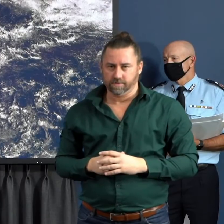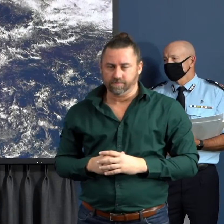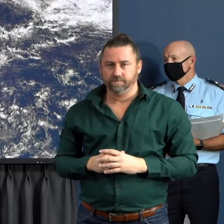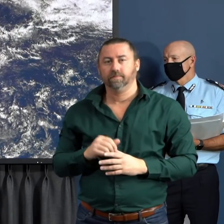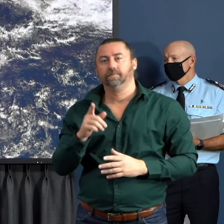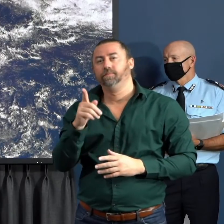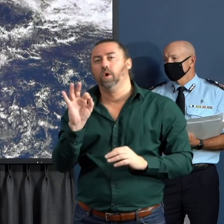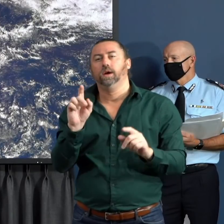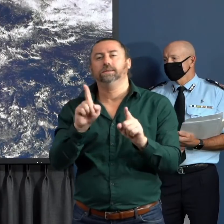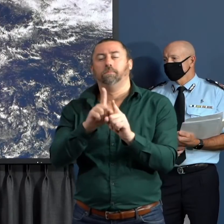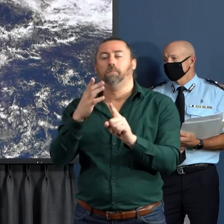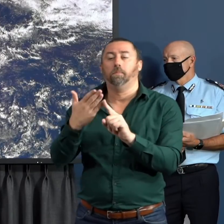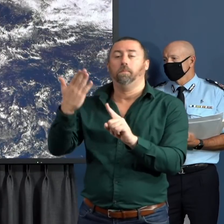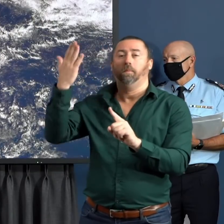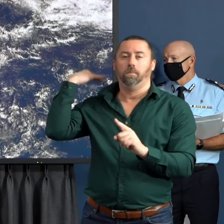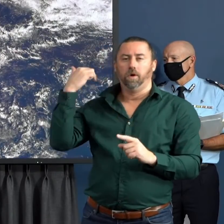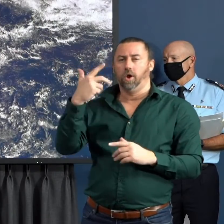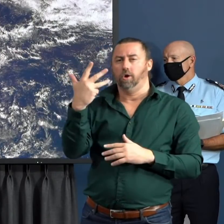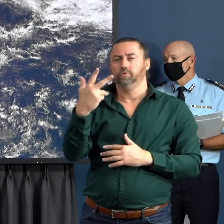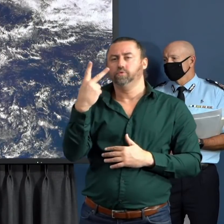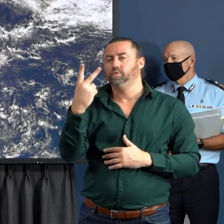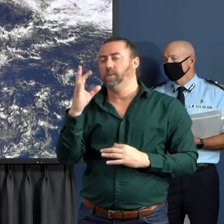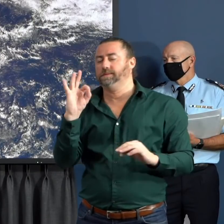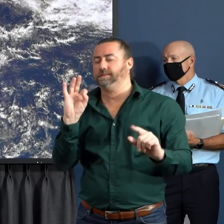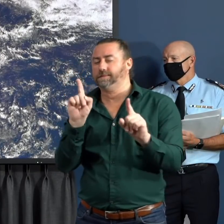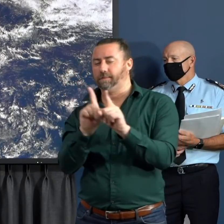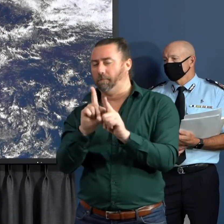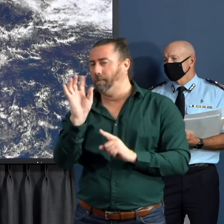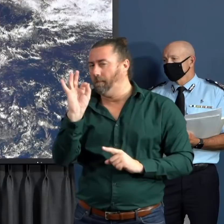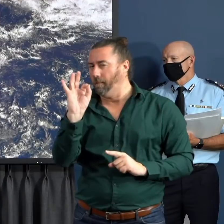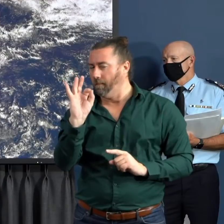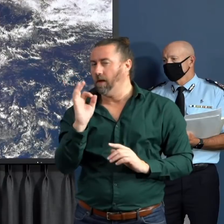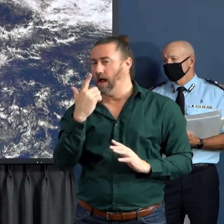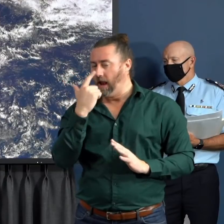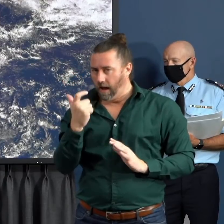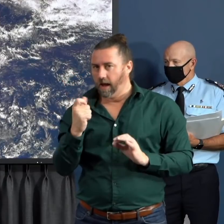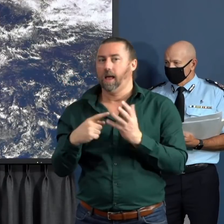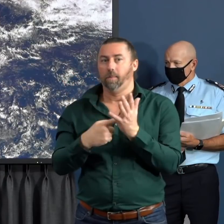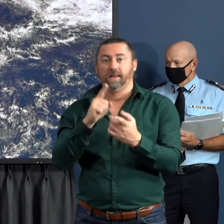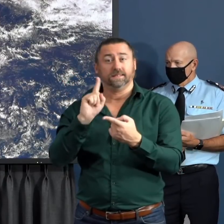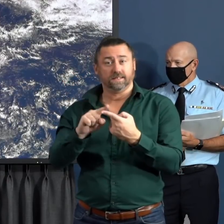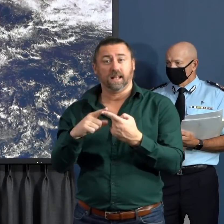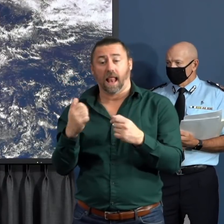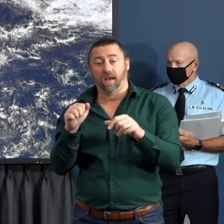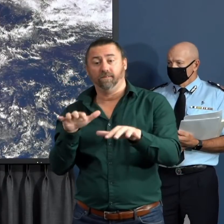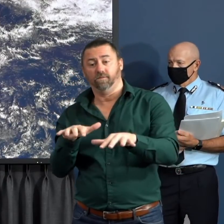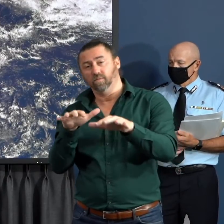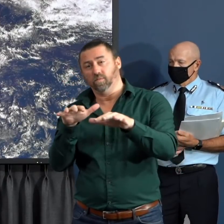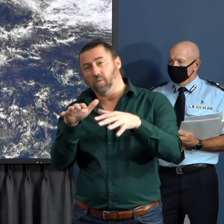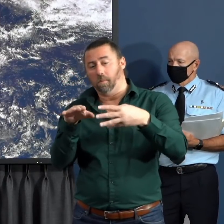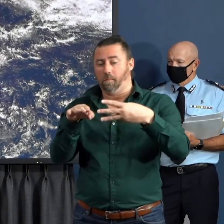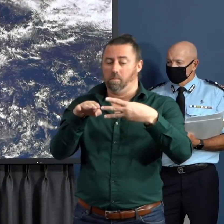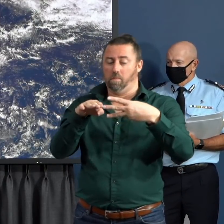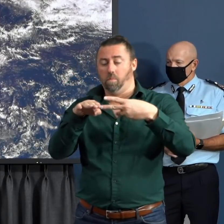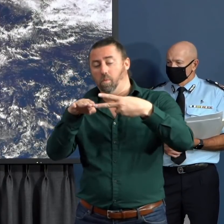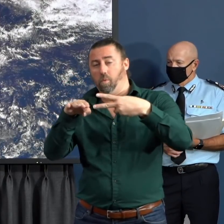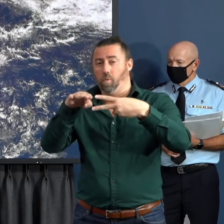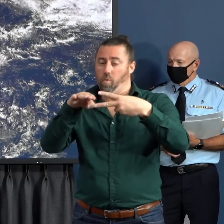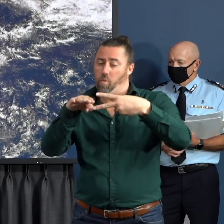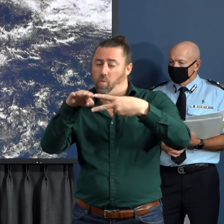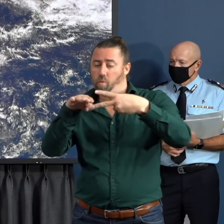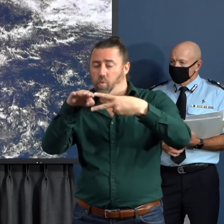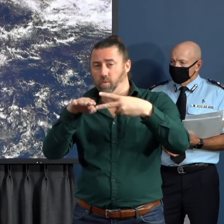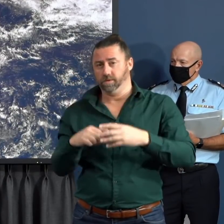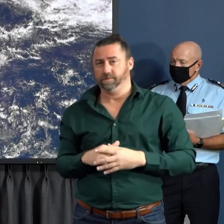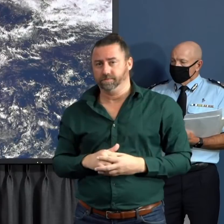last major flooding, which was that 1992 level, but we are seeing moderate to major flooding there. Moving on